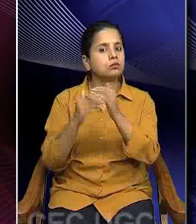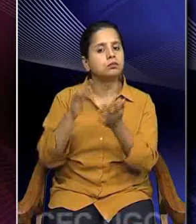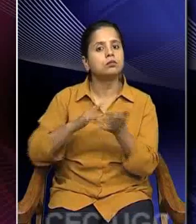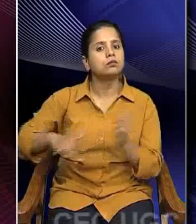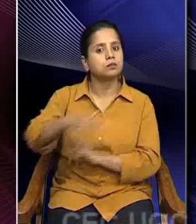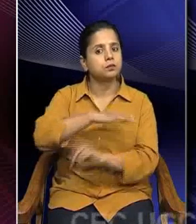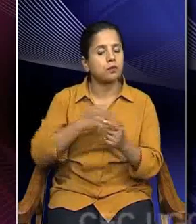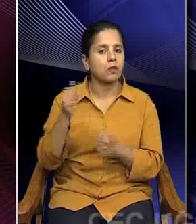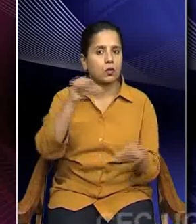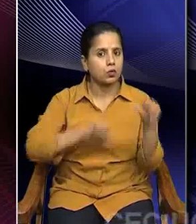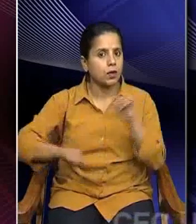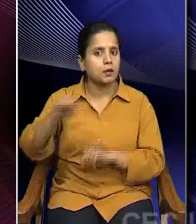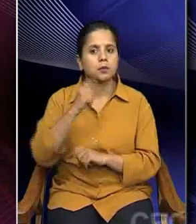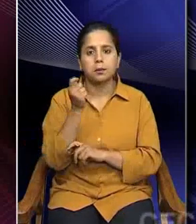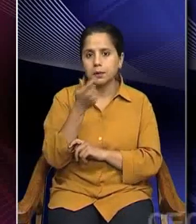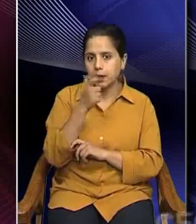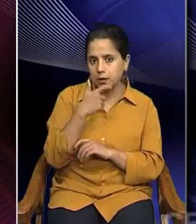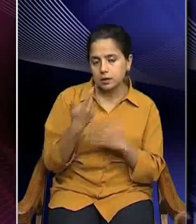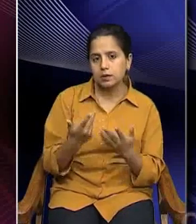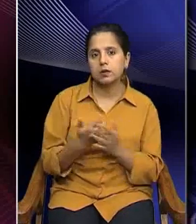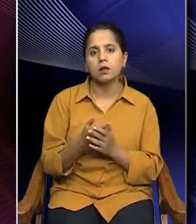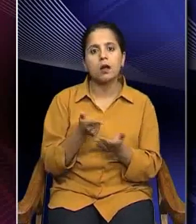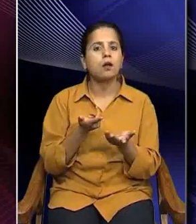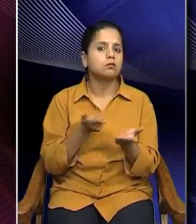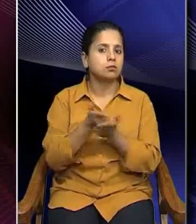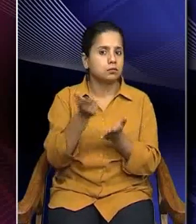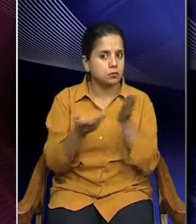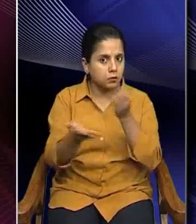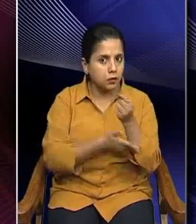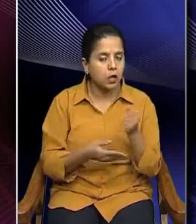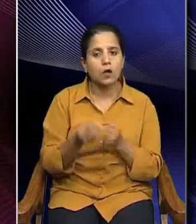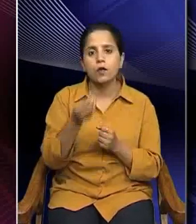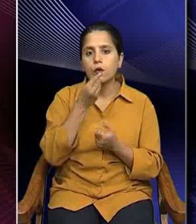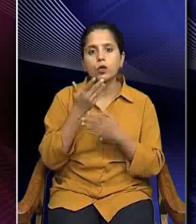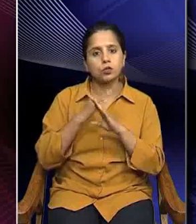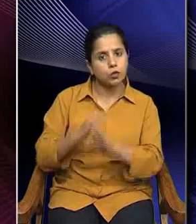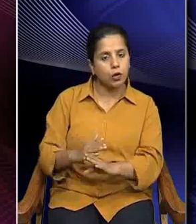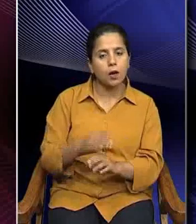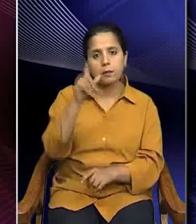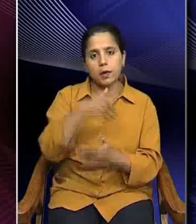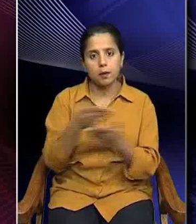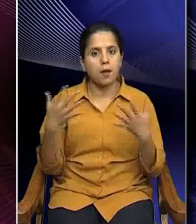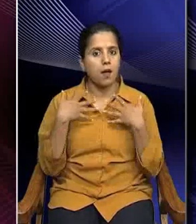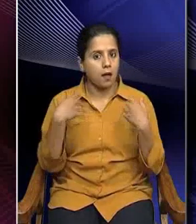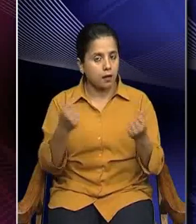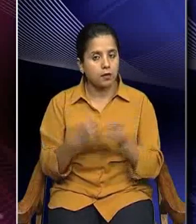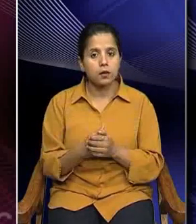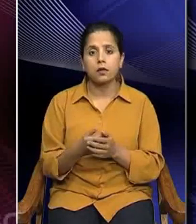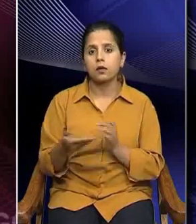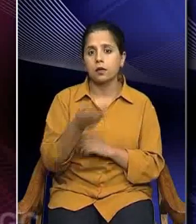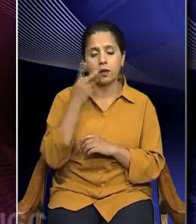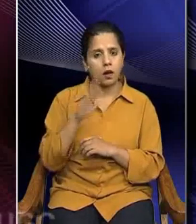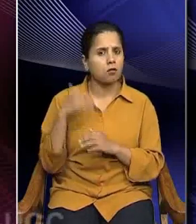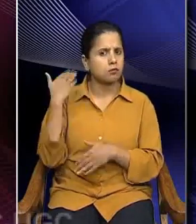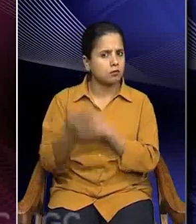of science, medicine, agriculture, food security, public health, and there has been secular trend